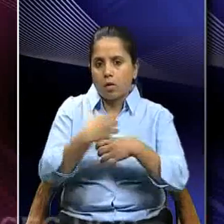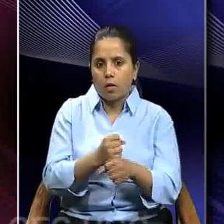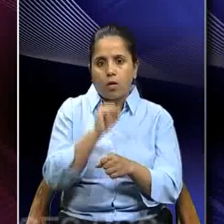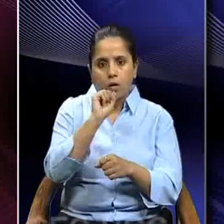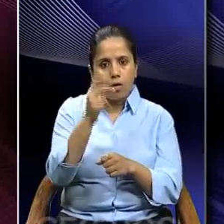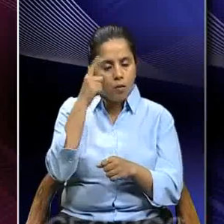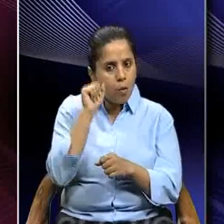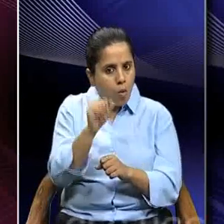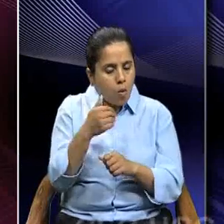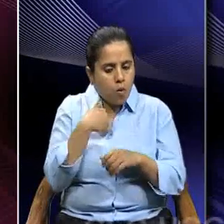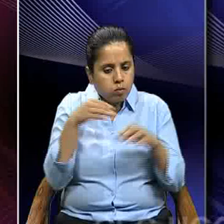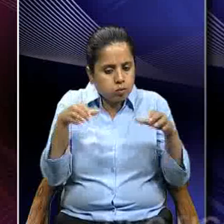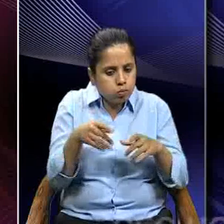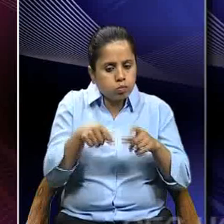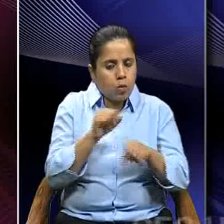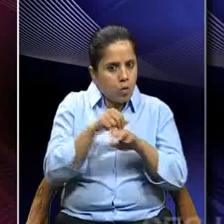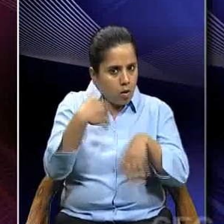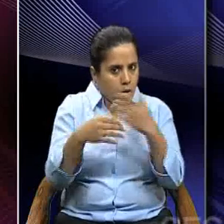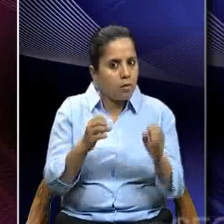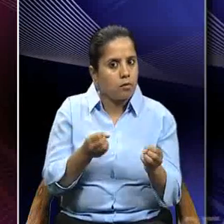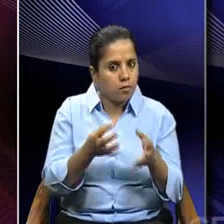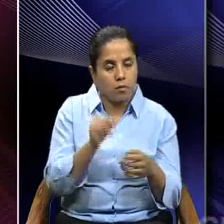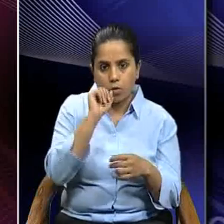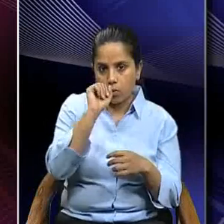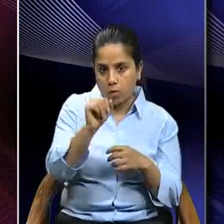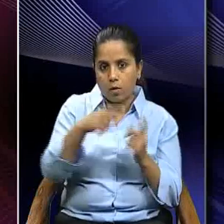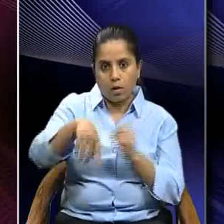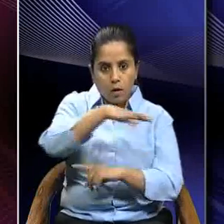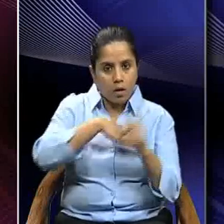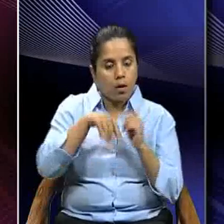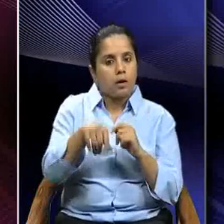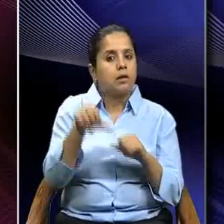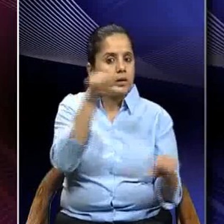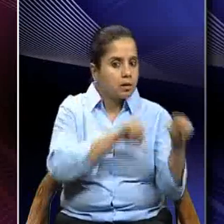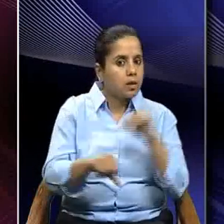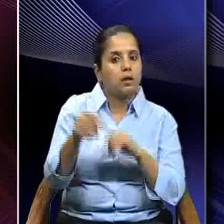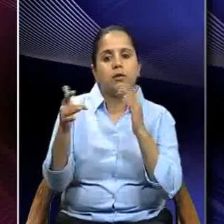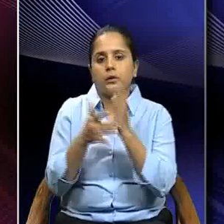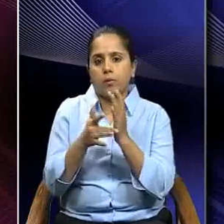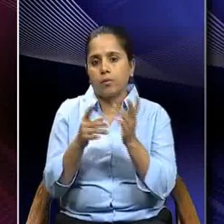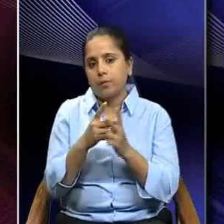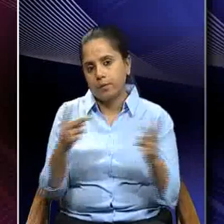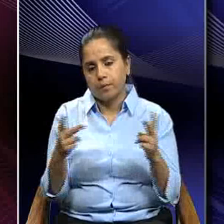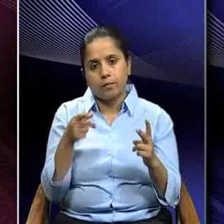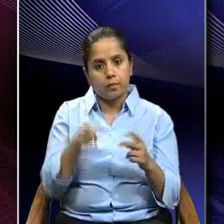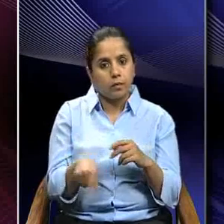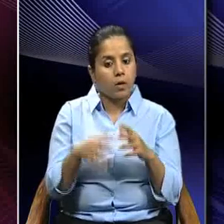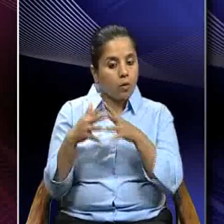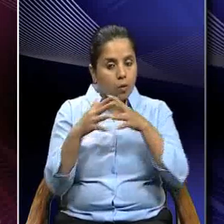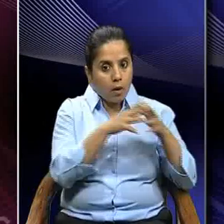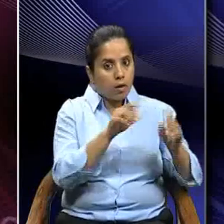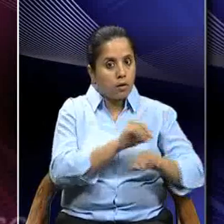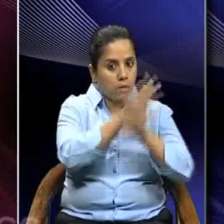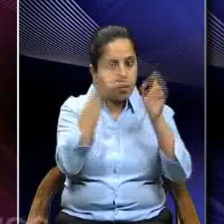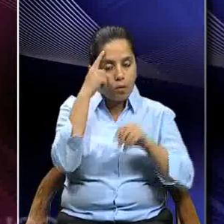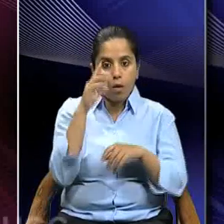yourself as a country when you are developed in terms of science and technology. So Western Enlightenment is very much important for